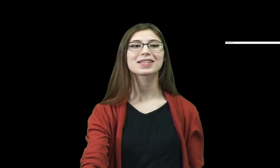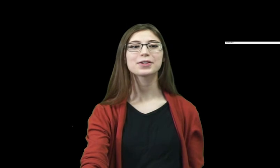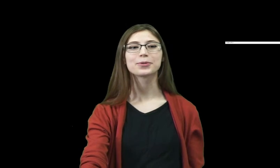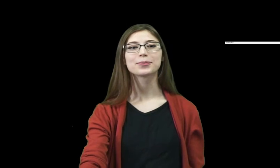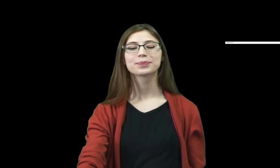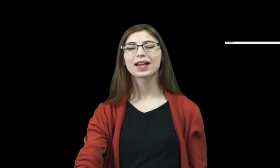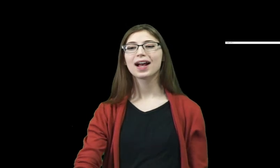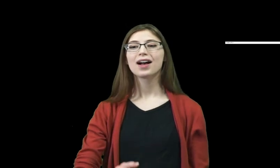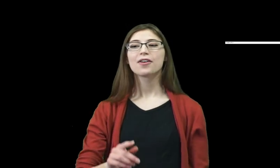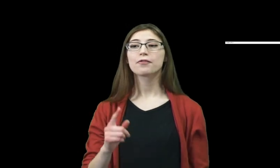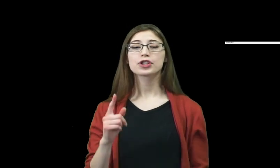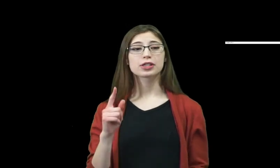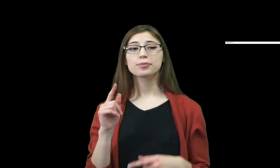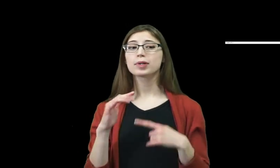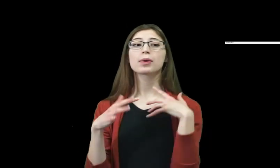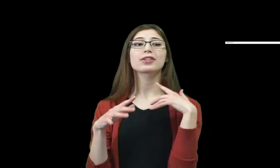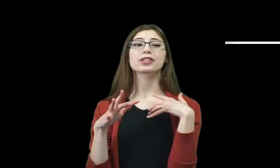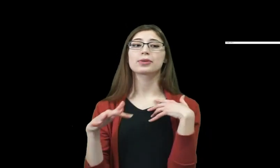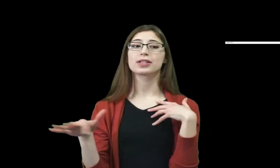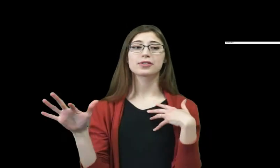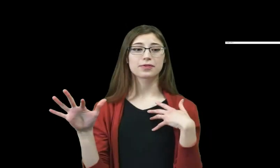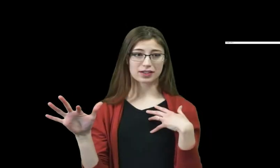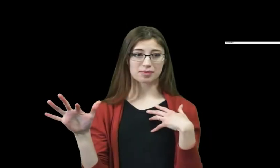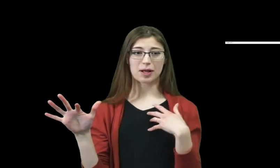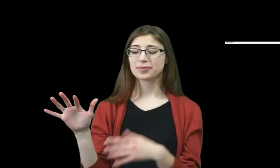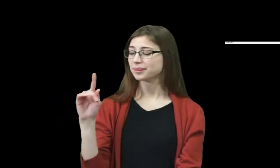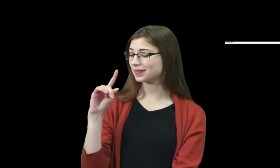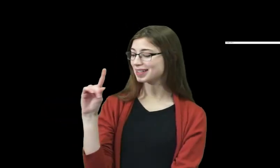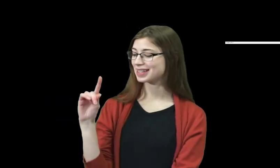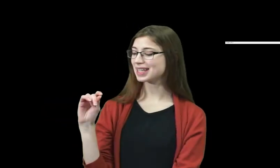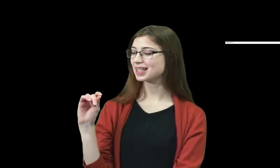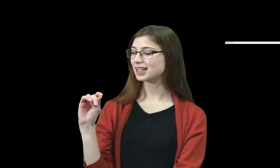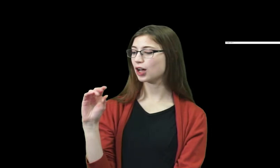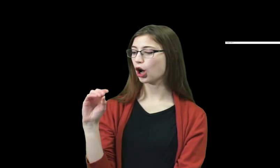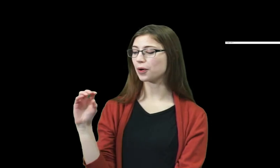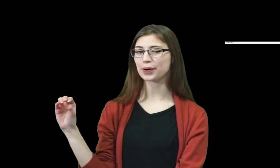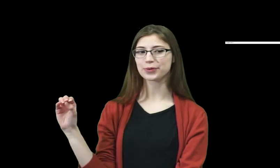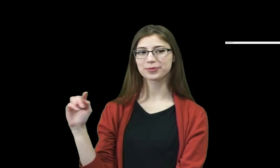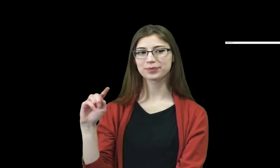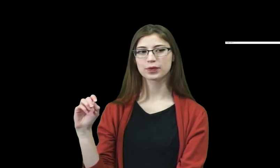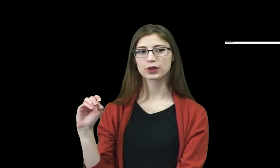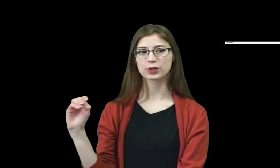Zoo. For zoo, you are just going to fingerspell. Z-O-O. Zoo.